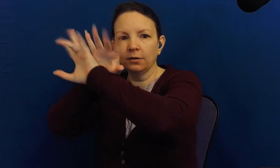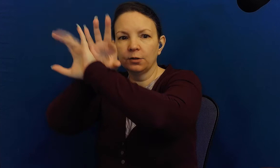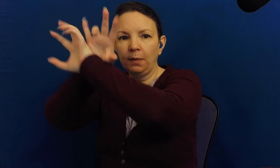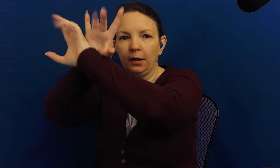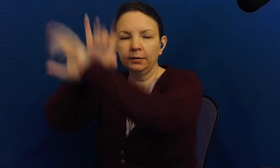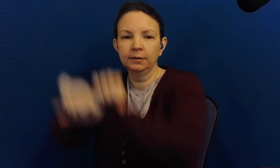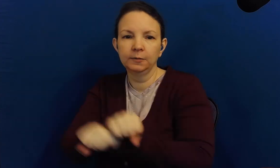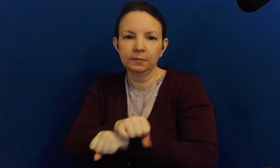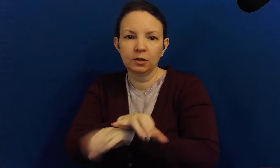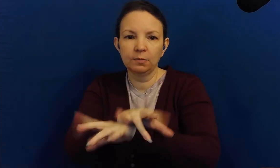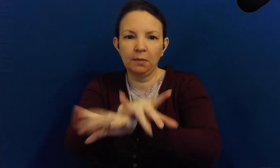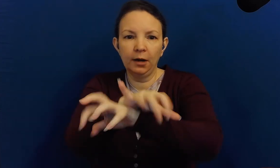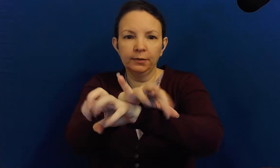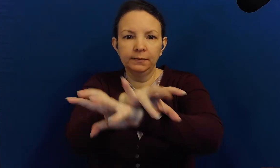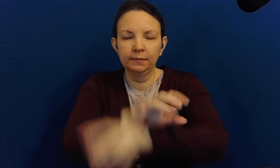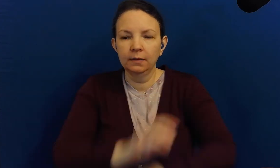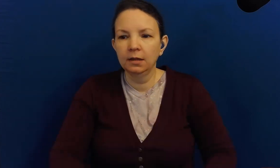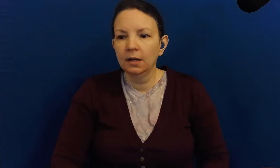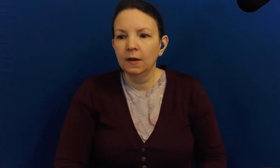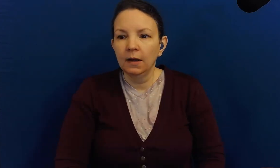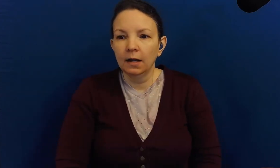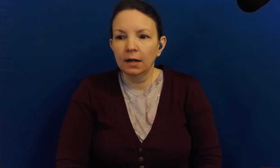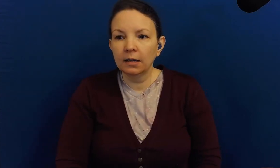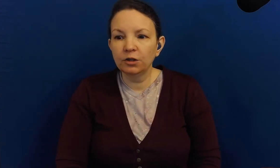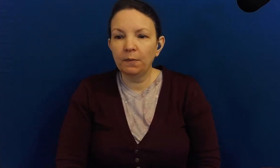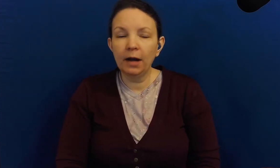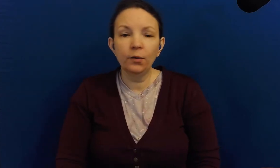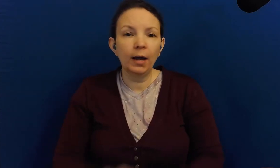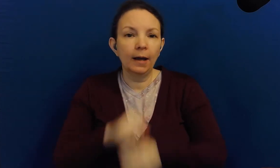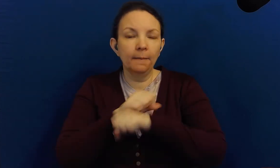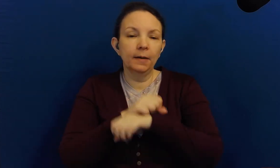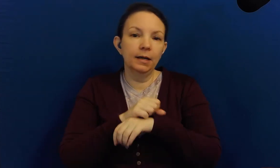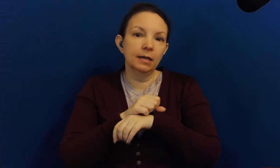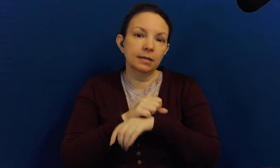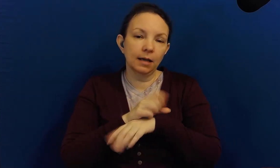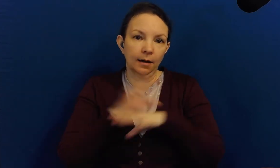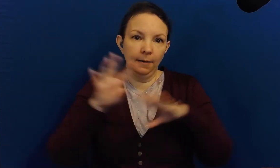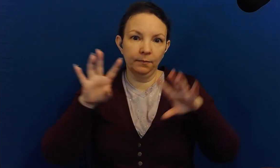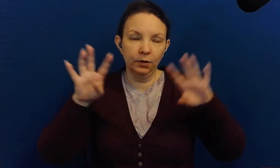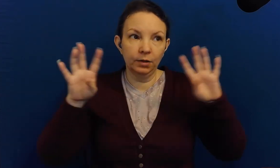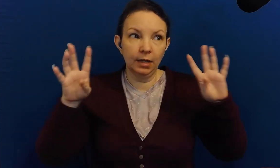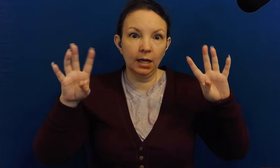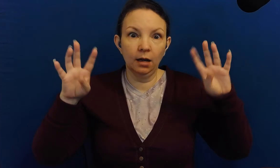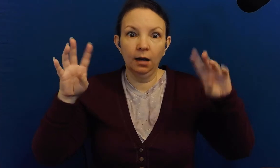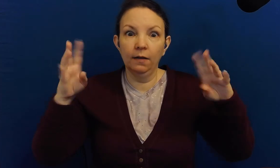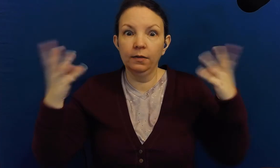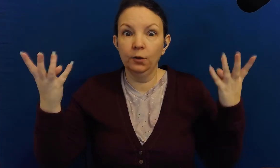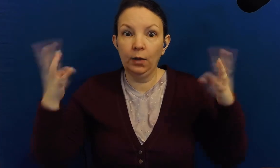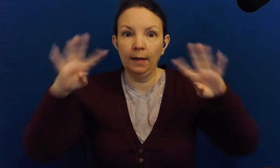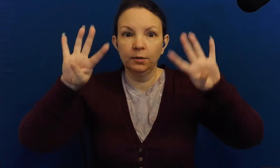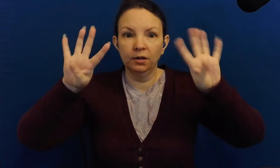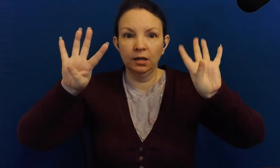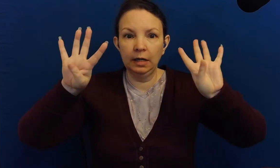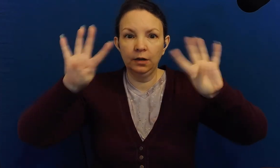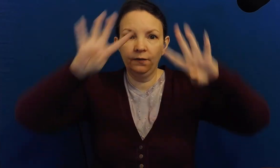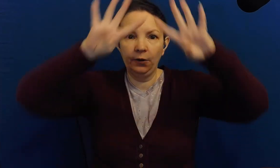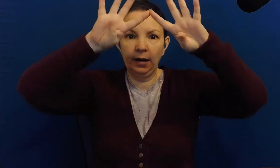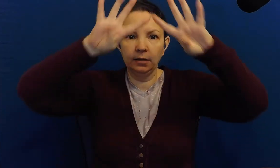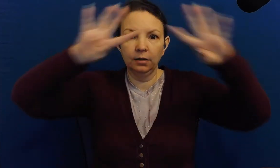spider. Spider. Now spider web is you think of the web. So you take your 4 hands and you go